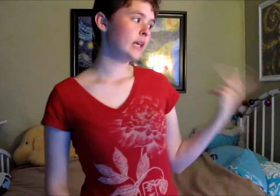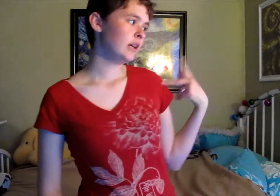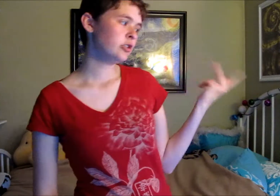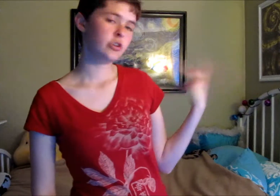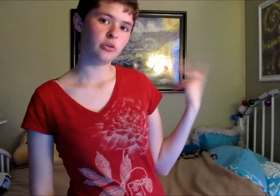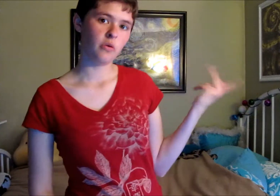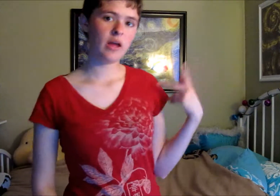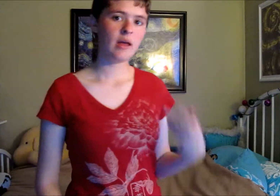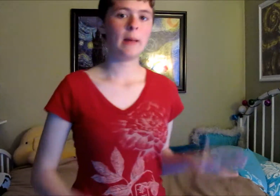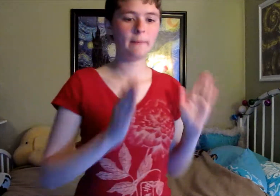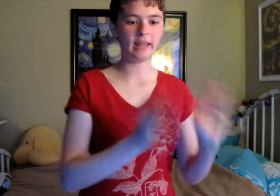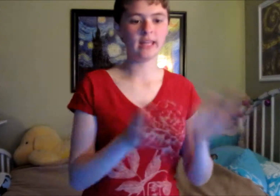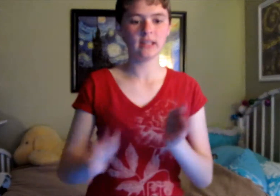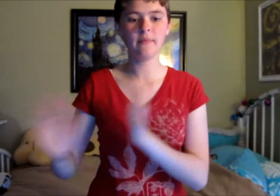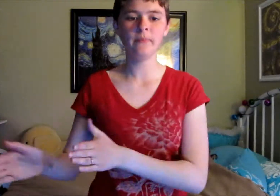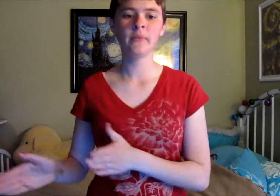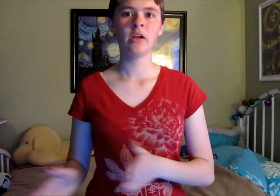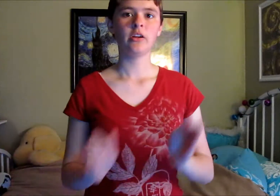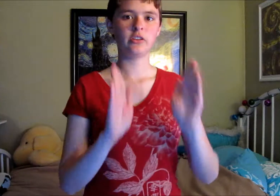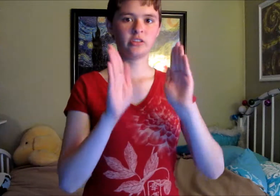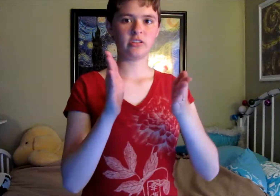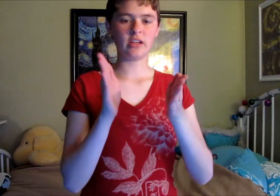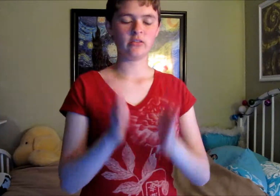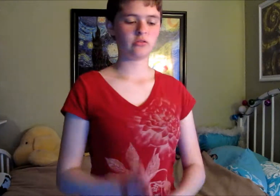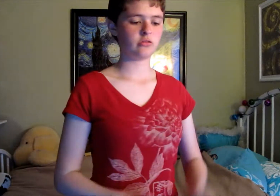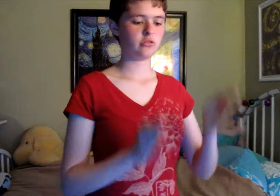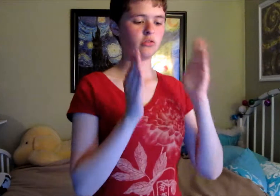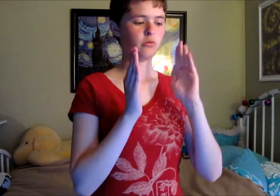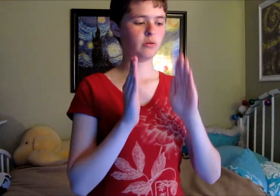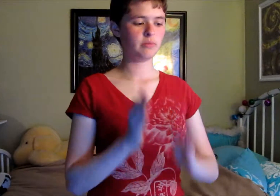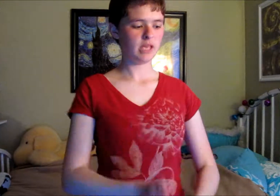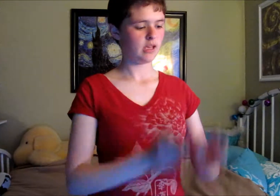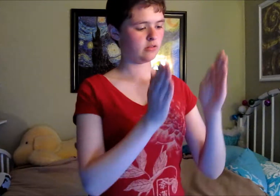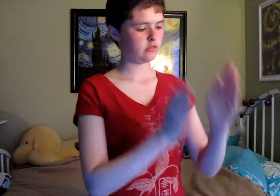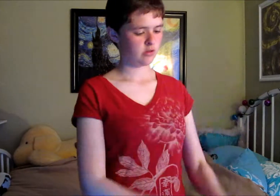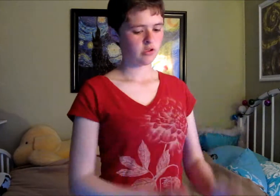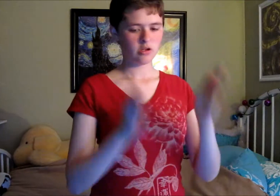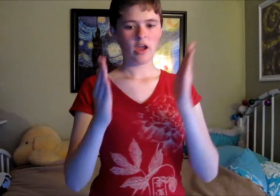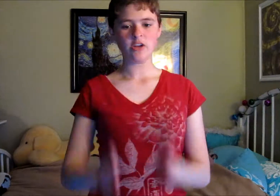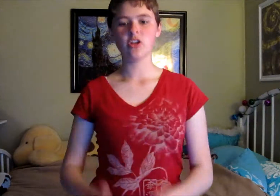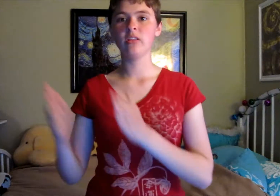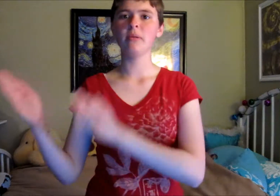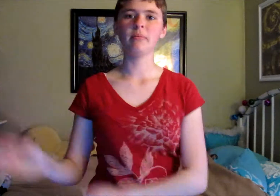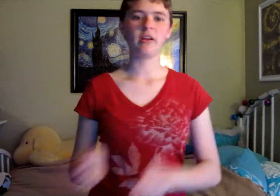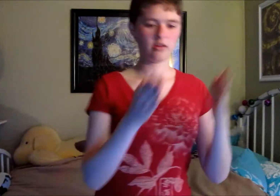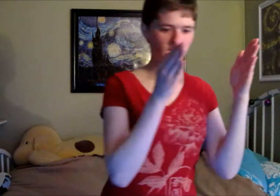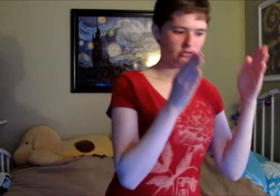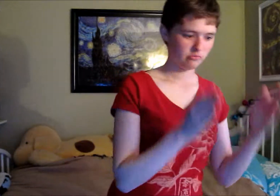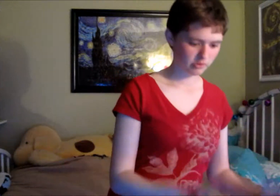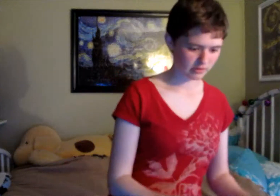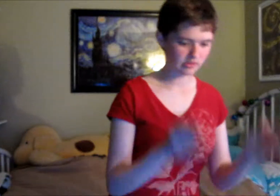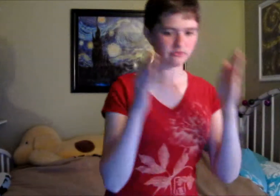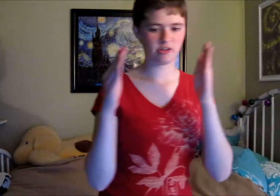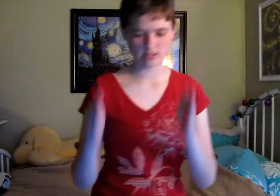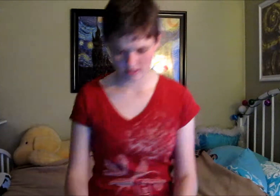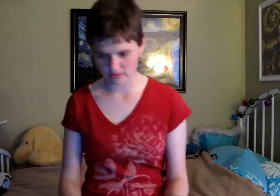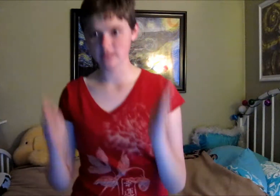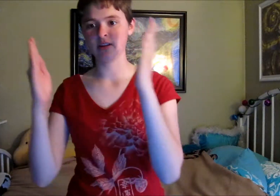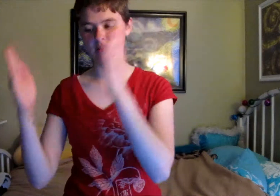We two plan them. You're just going to take two B hands and chunk them up like we're doing this first, then this second,